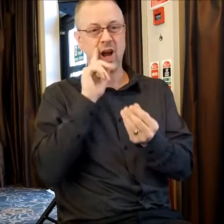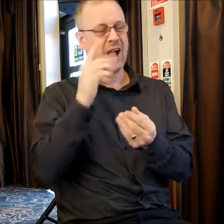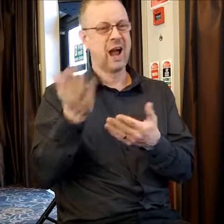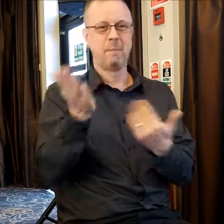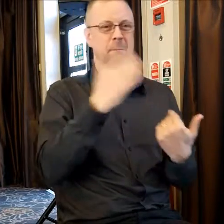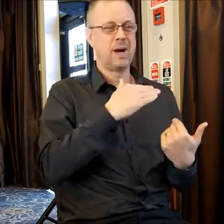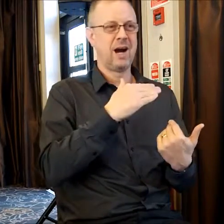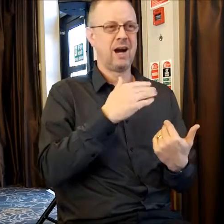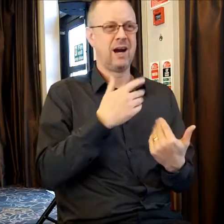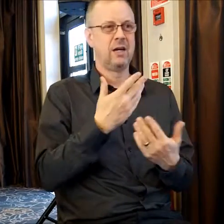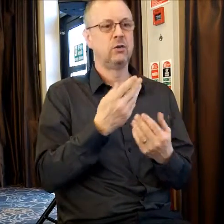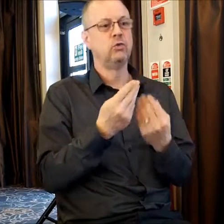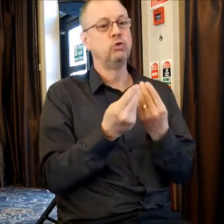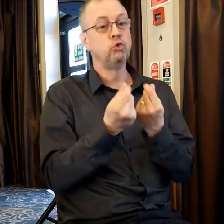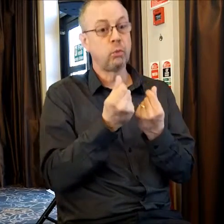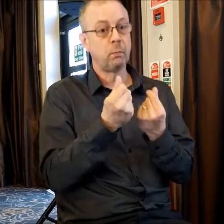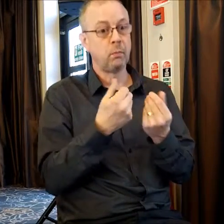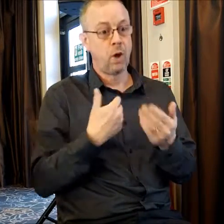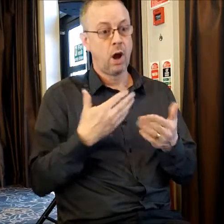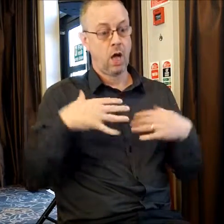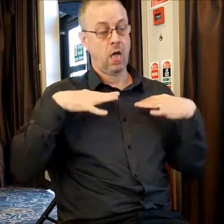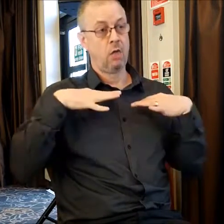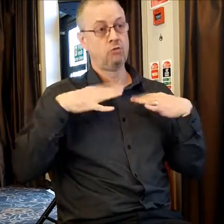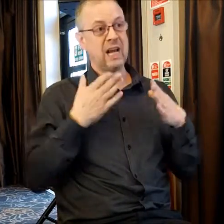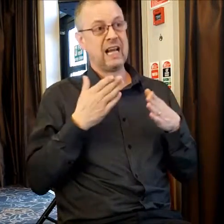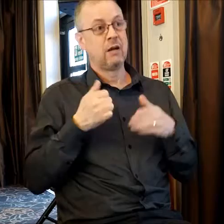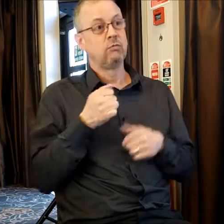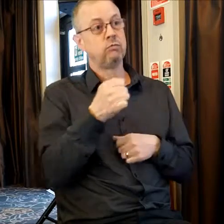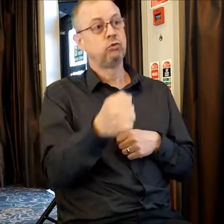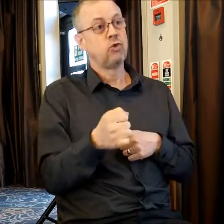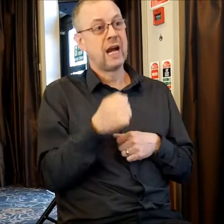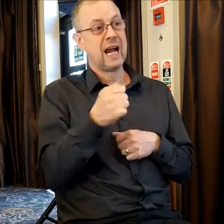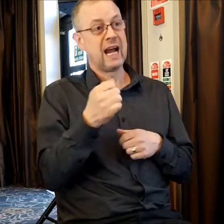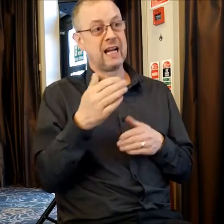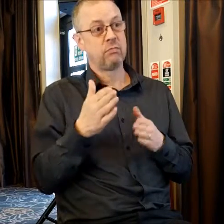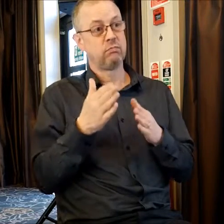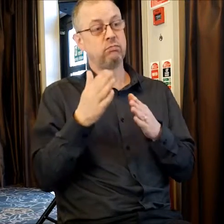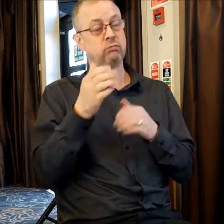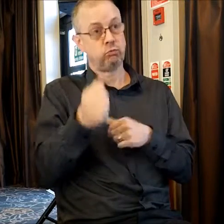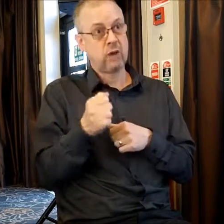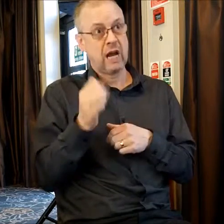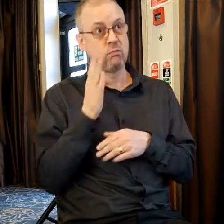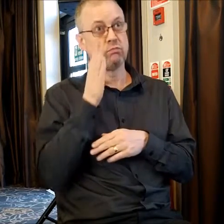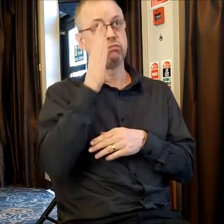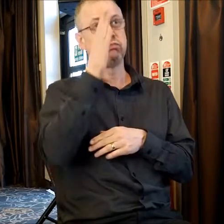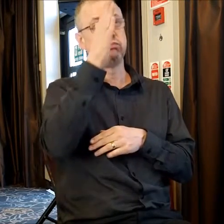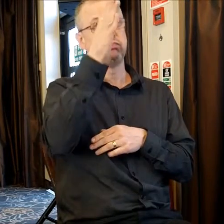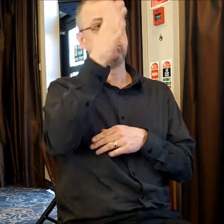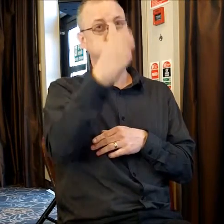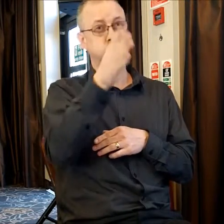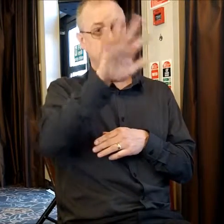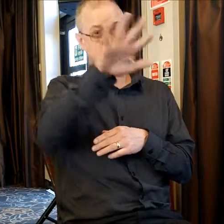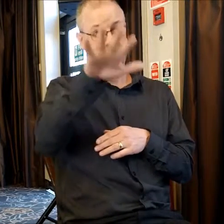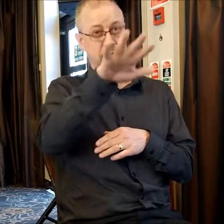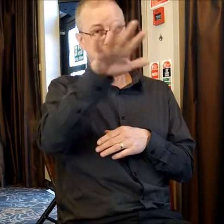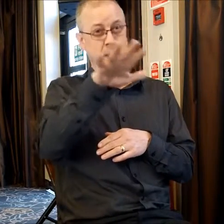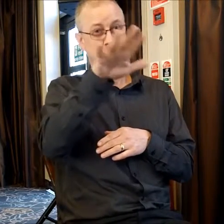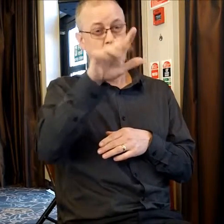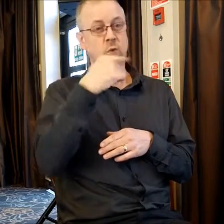left Dakar in Senegal and gone up by rail into Bamako, which we kind of turned around and sent back. Unfortunately,